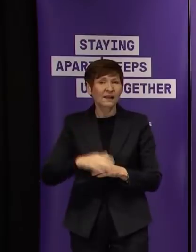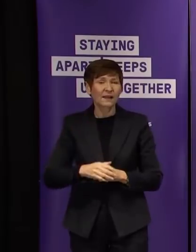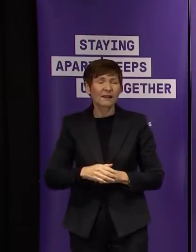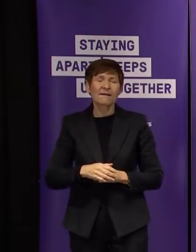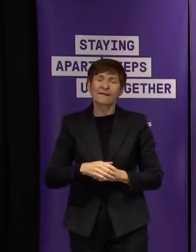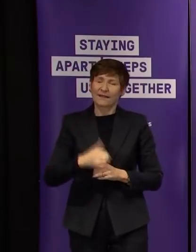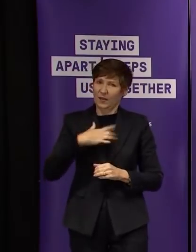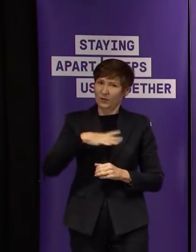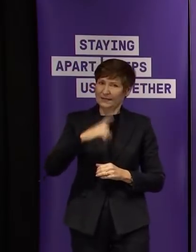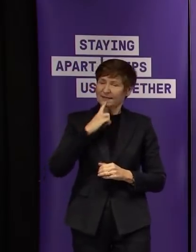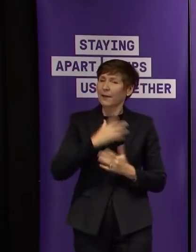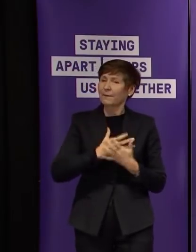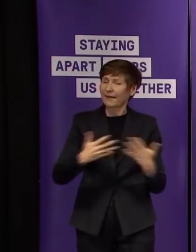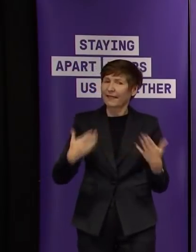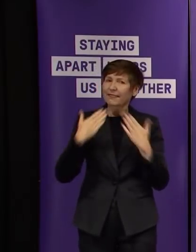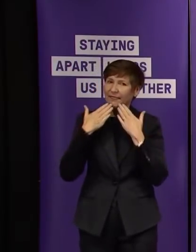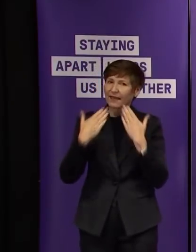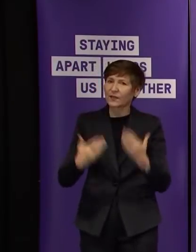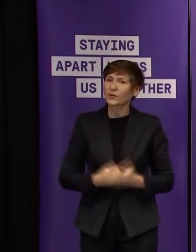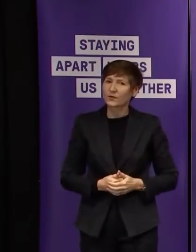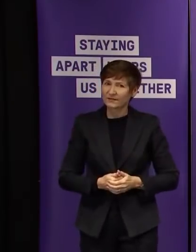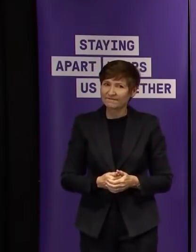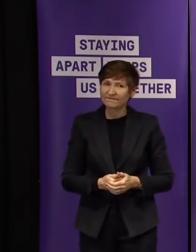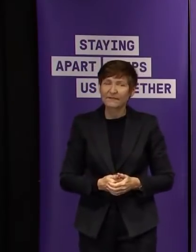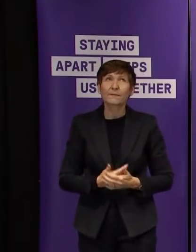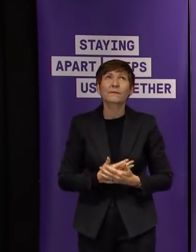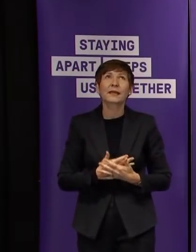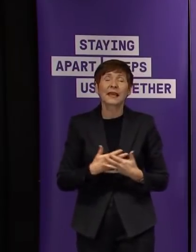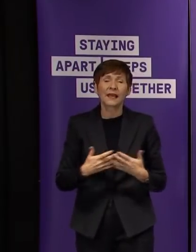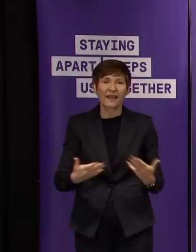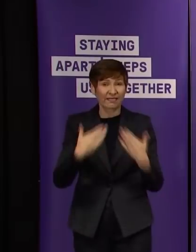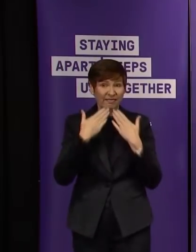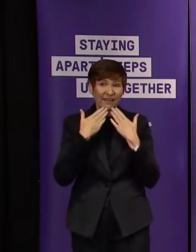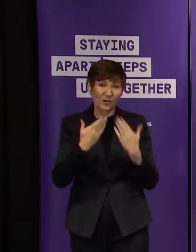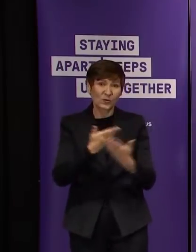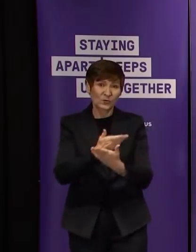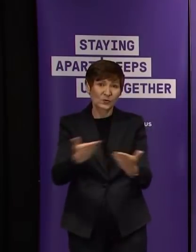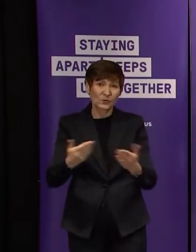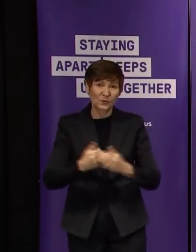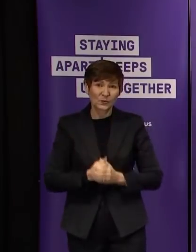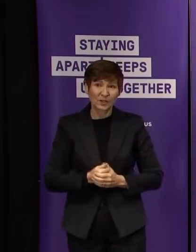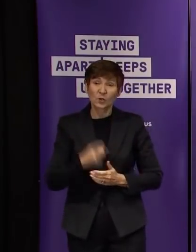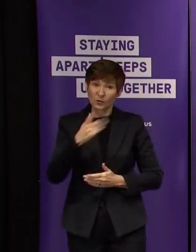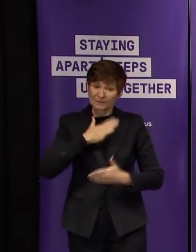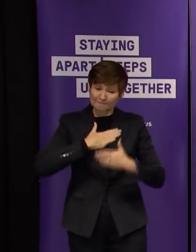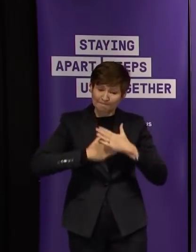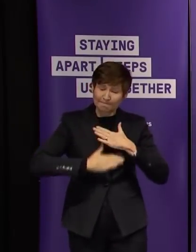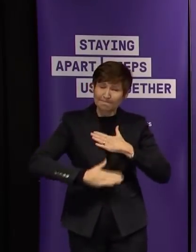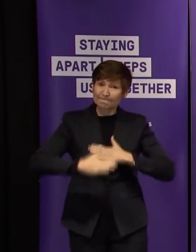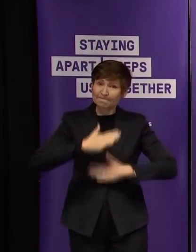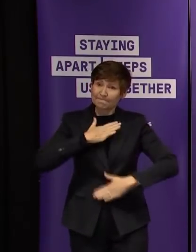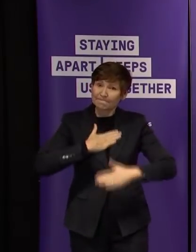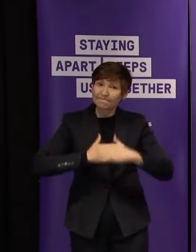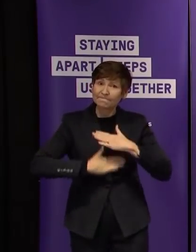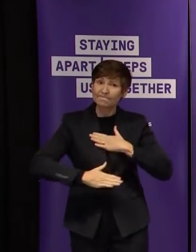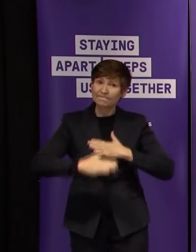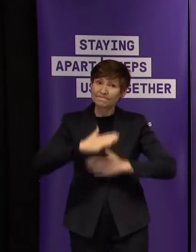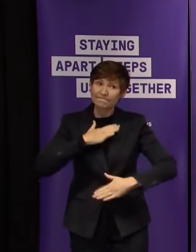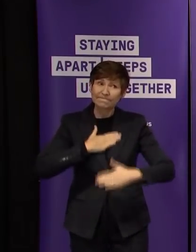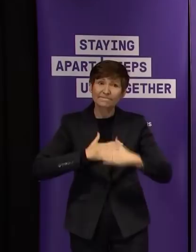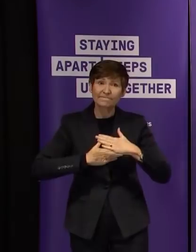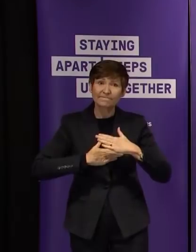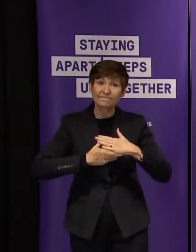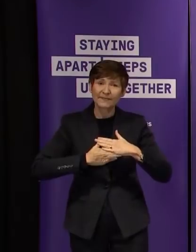that every Victorian has made is to mean anything, is to count for something, then we have to open up in a safe and steady